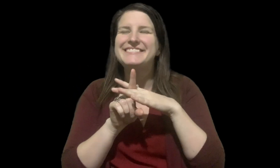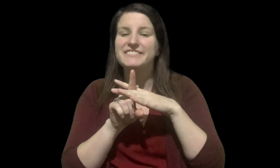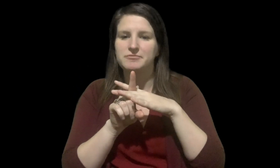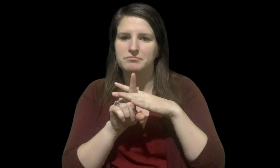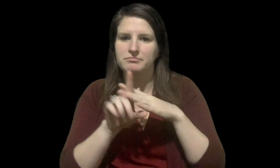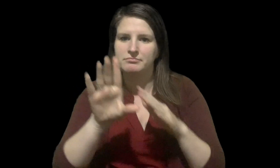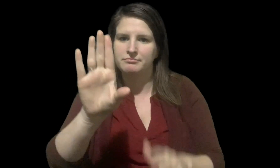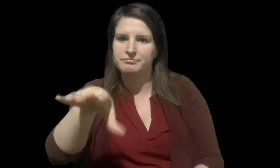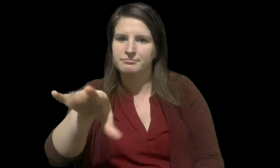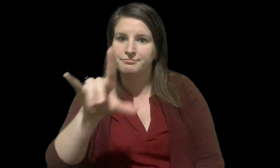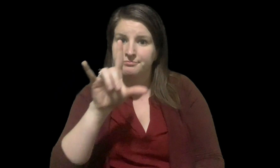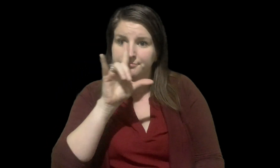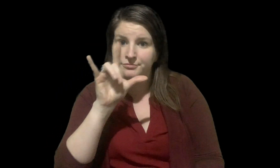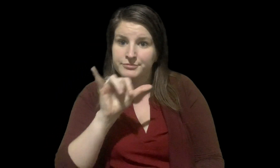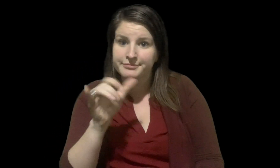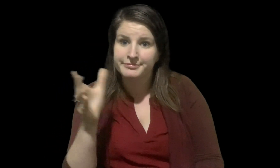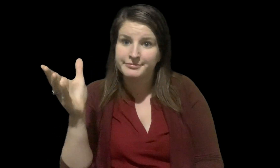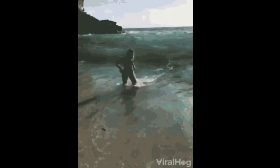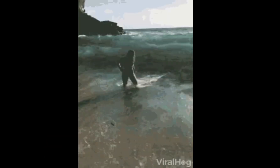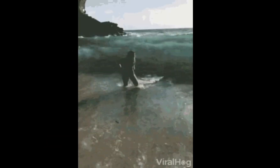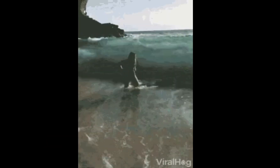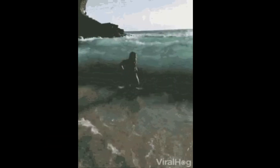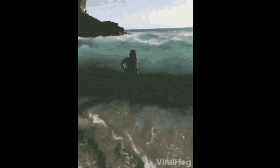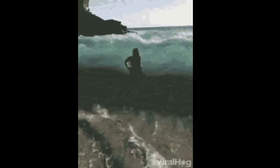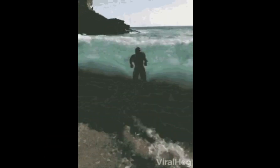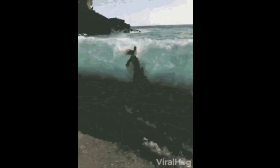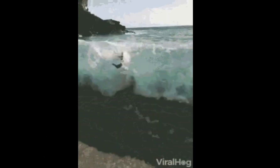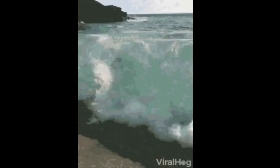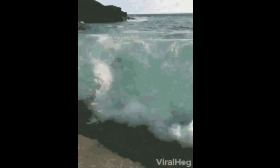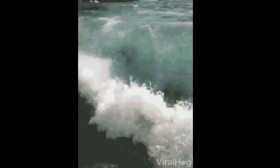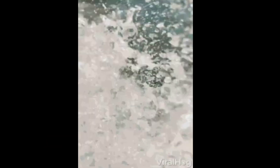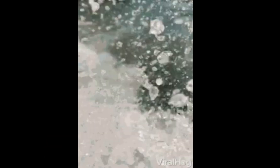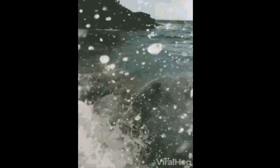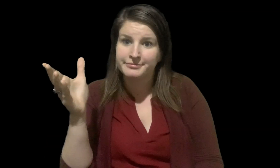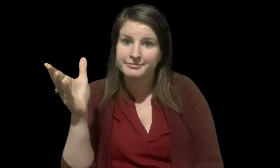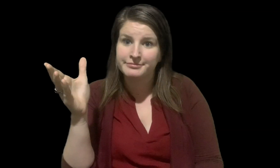Because the next class, you'll be ready and you'll show up and you'll look like this.